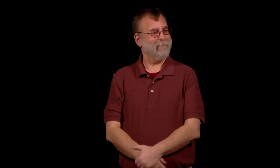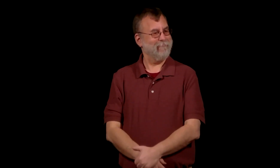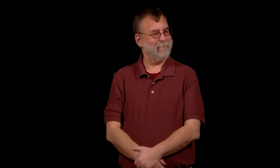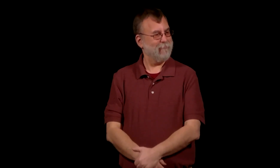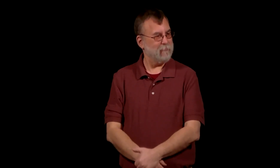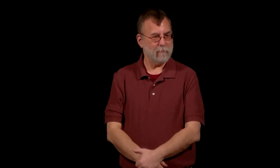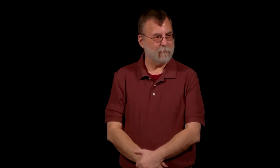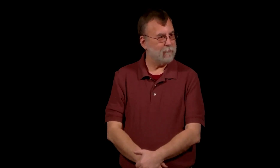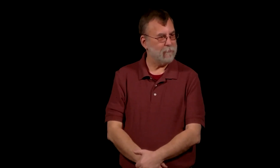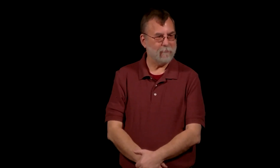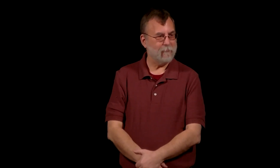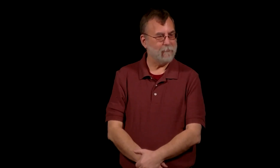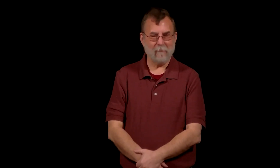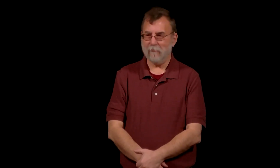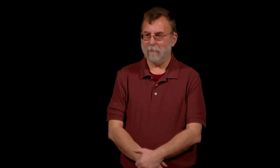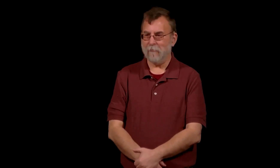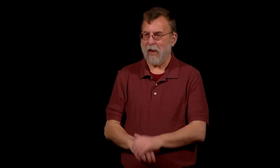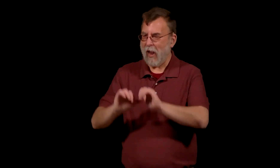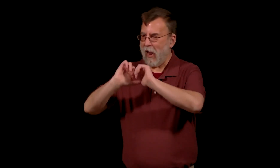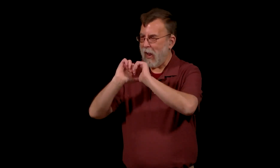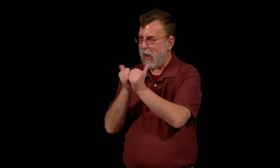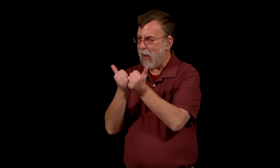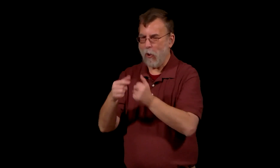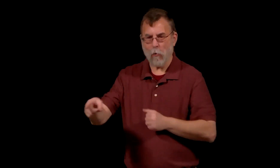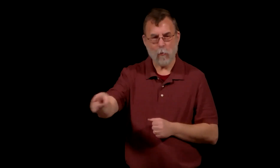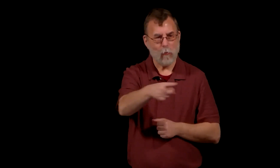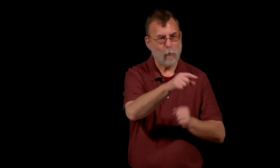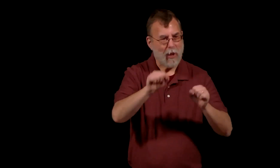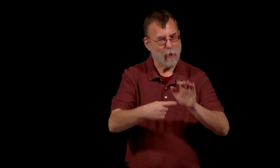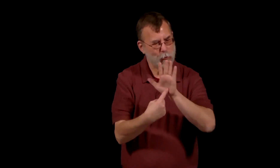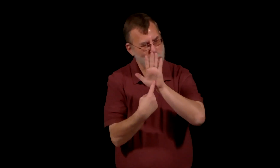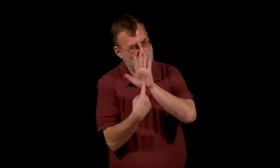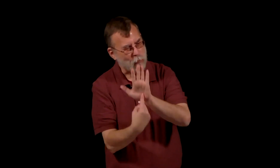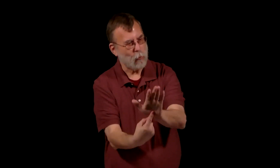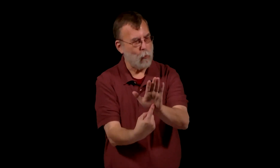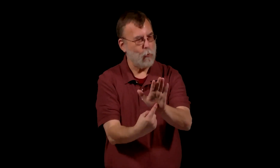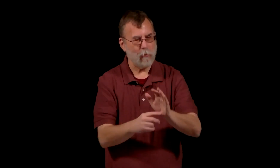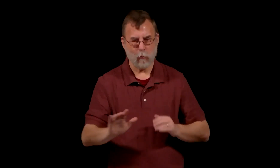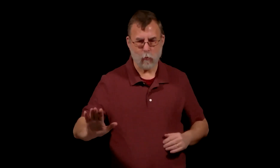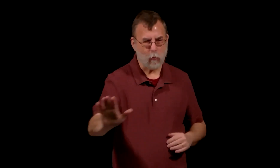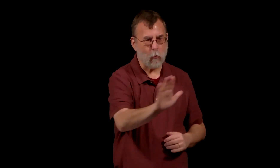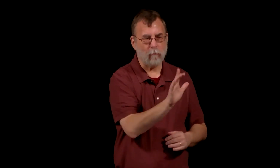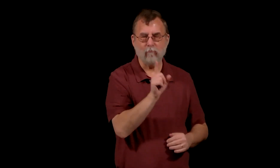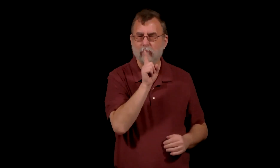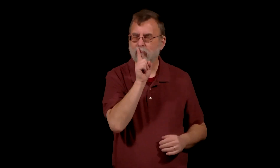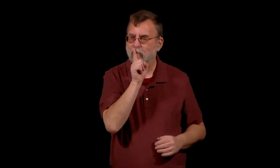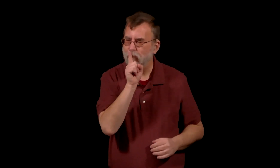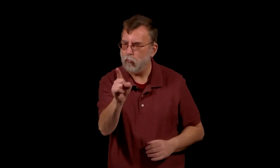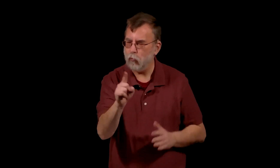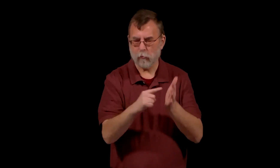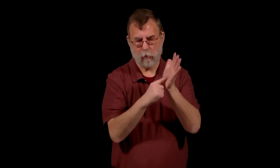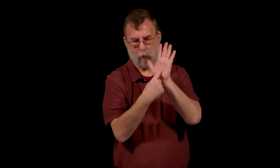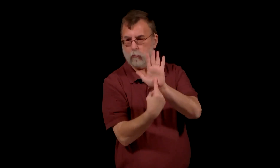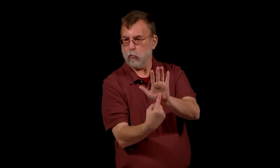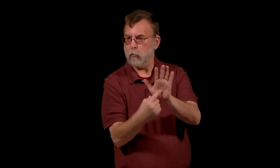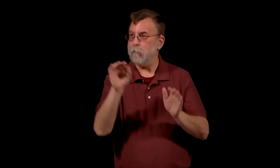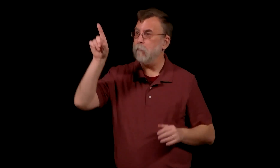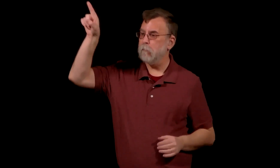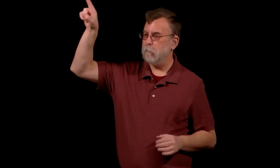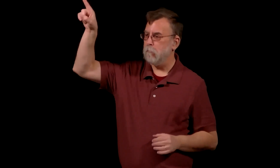Say we have to be a good Christian, but how can we show that we are good Christians? How do we